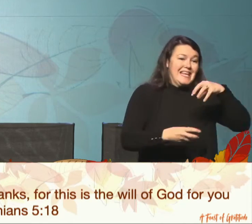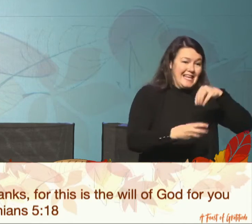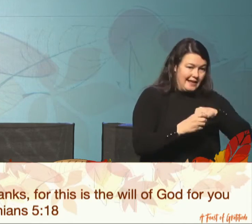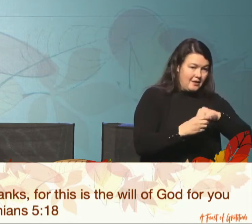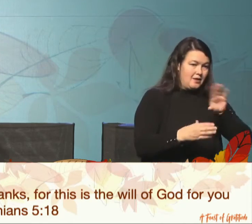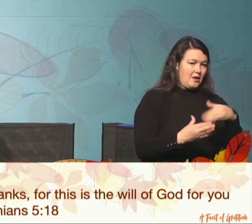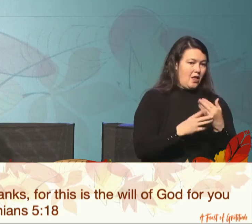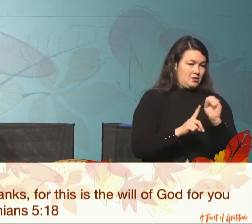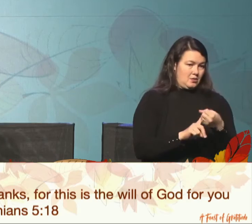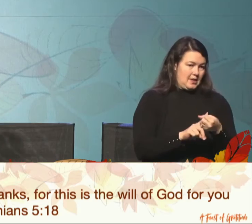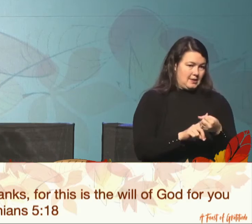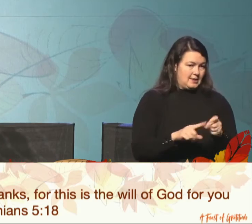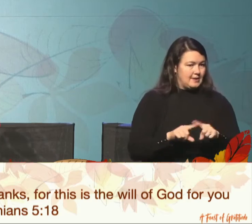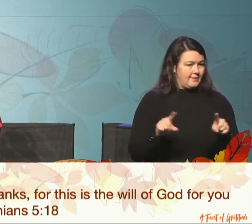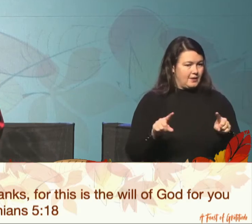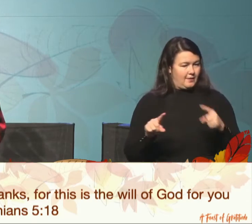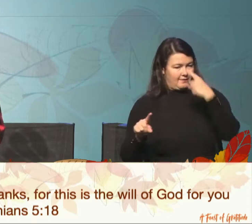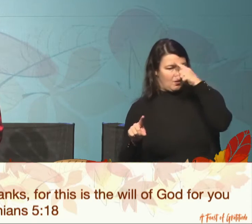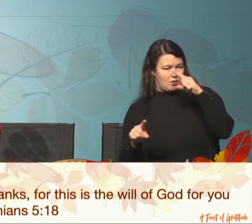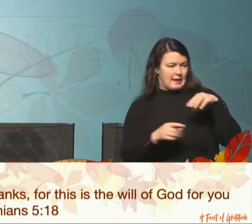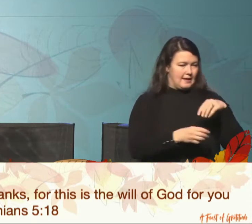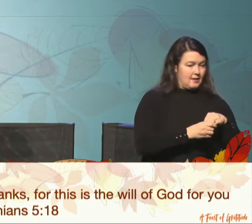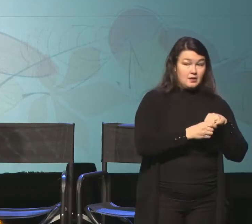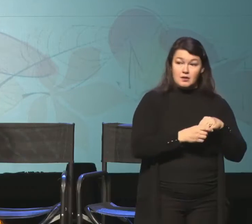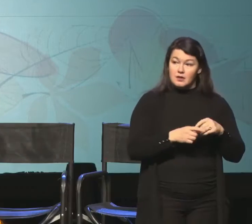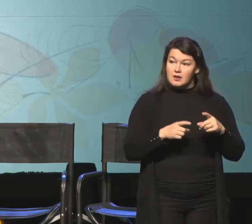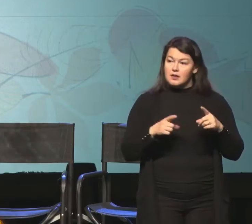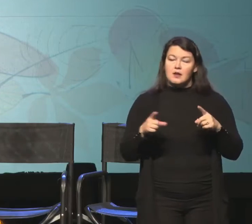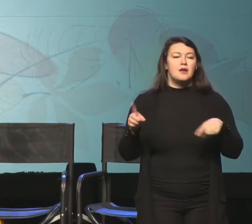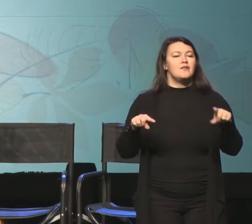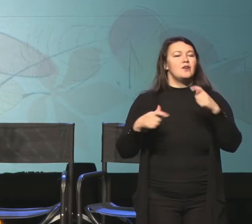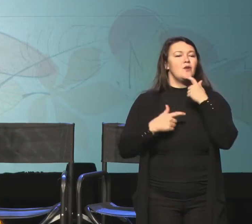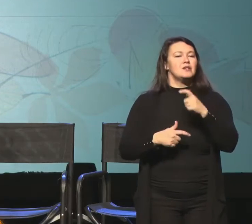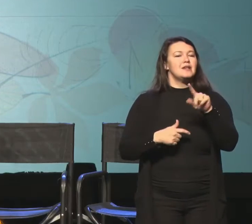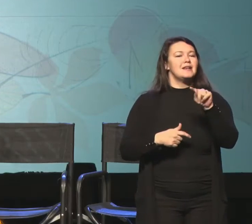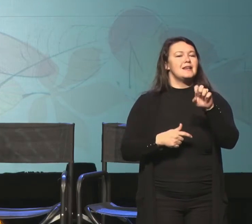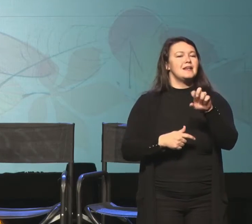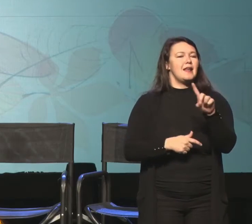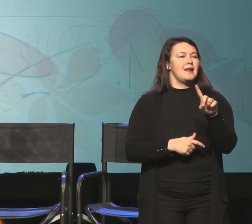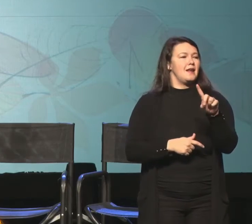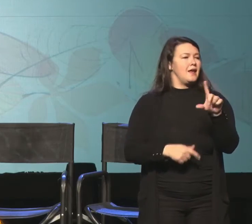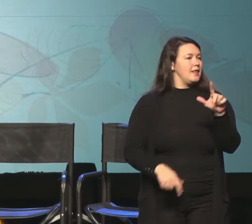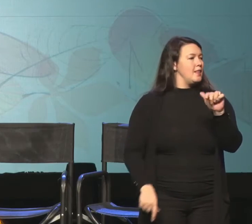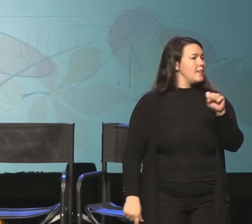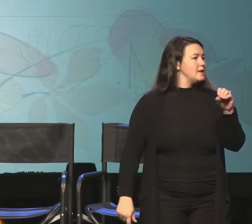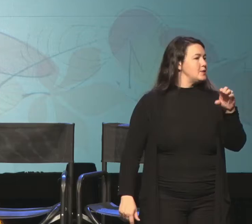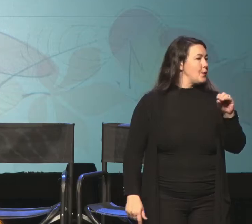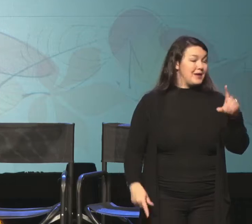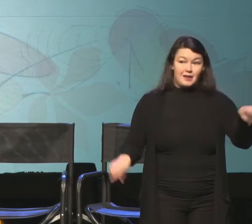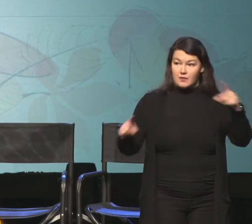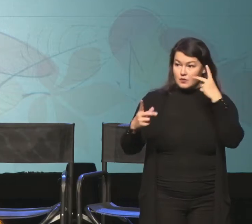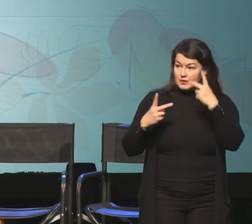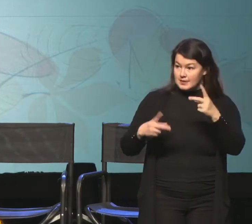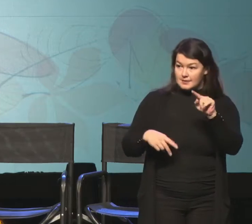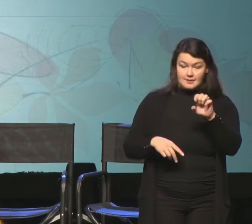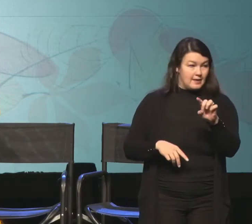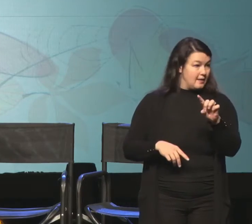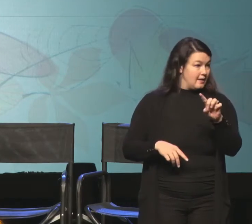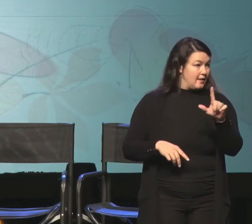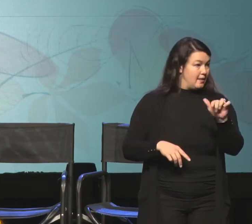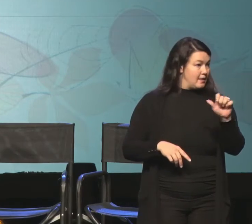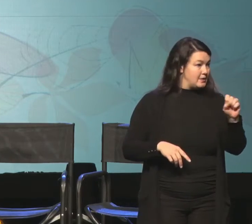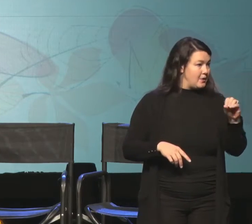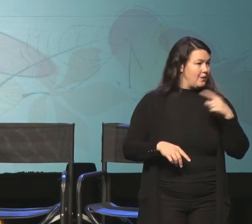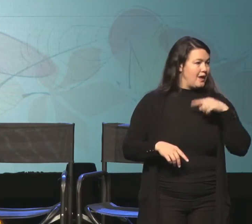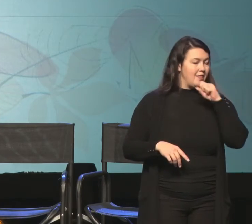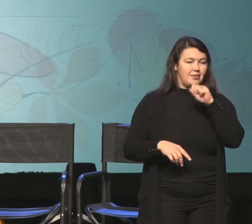all circumstances, give thanks. Anybody in the room watching Ted Lasso? You've watched Ted Lasso? Raise your hand up nice and high if you watch Ted Lasso. I love Ted Lasso.